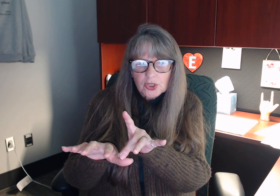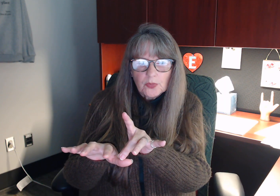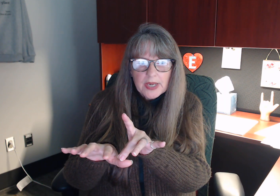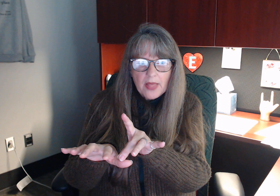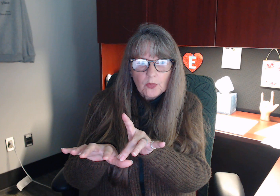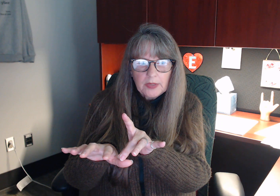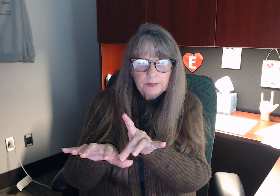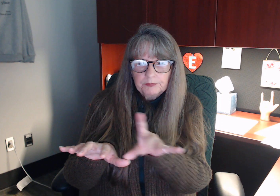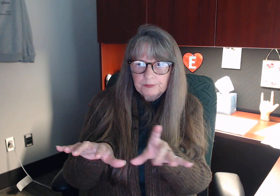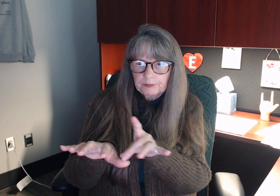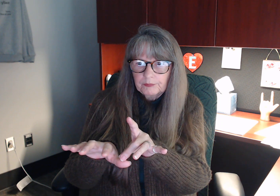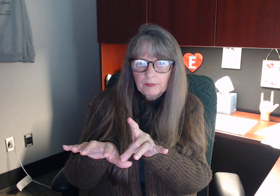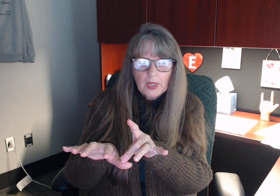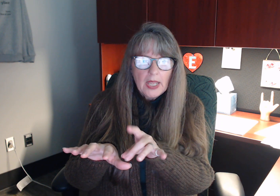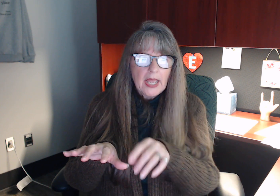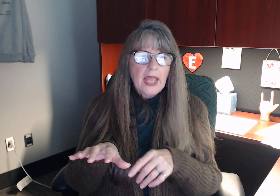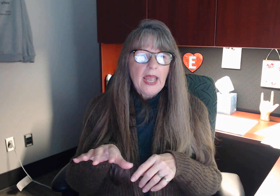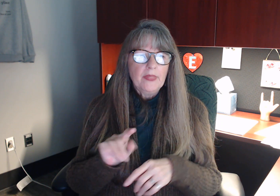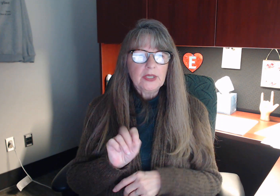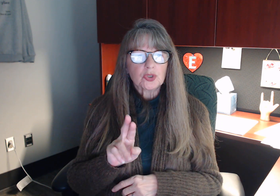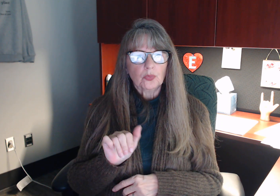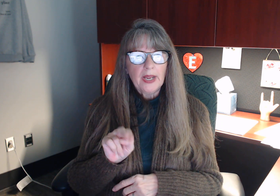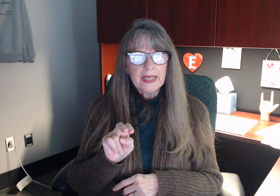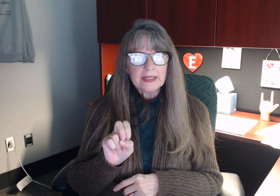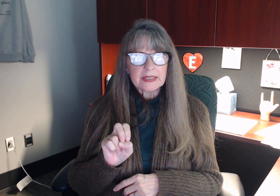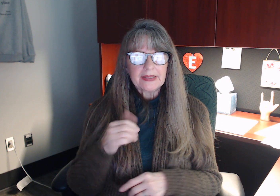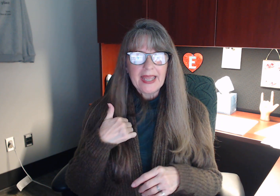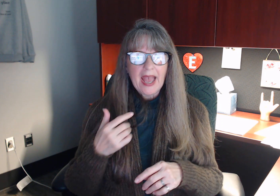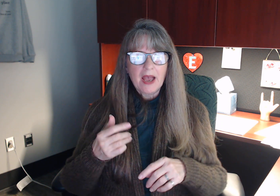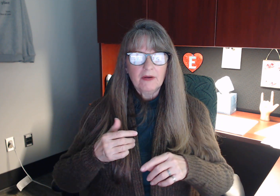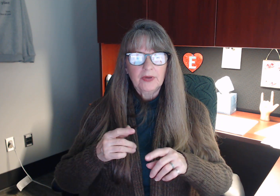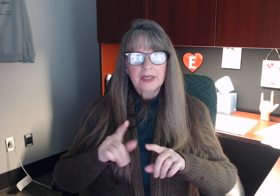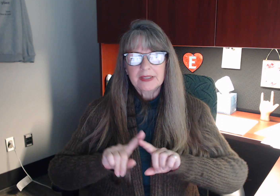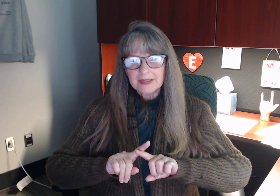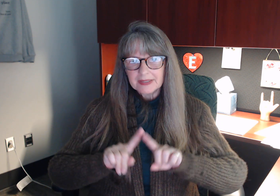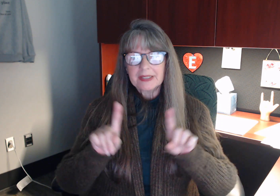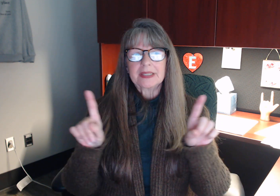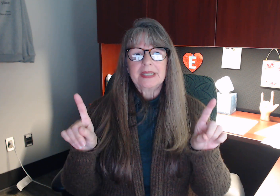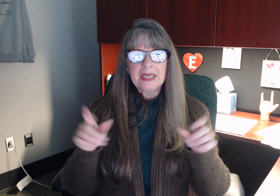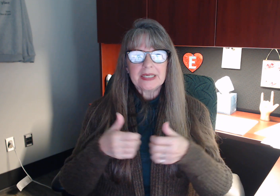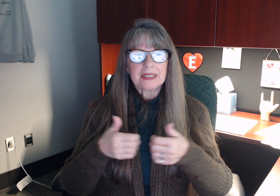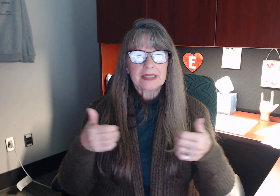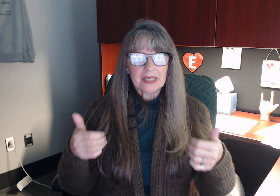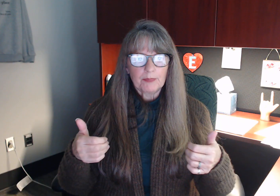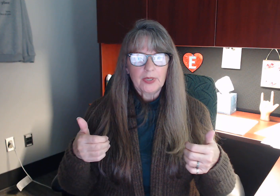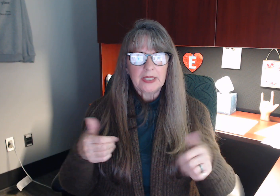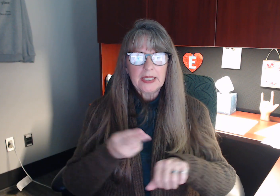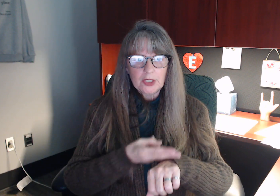to another one. And these terrains, they have distinct separate